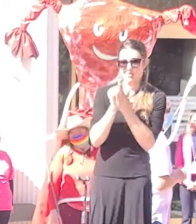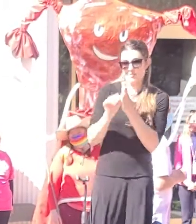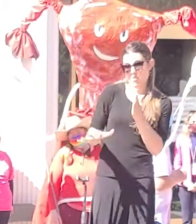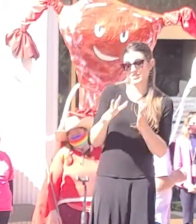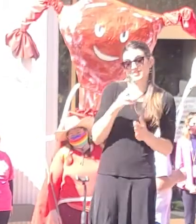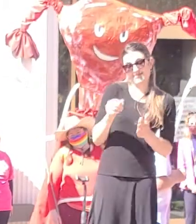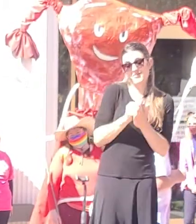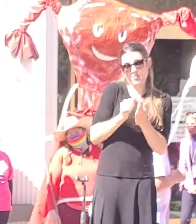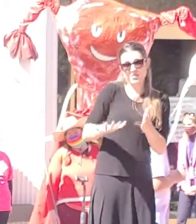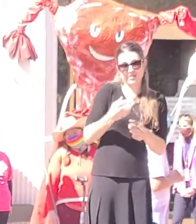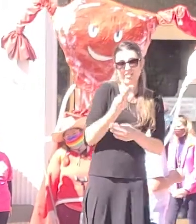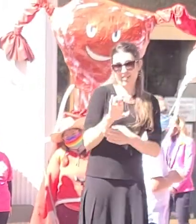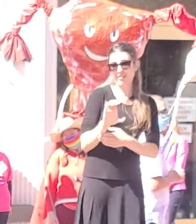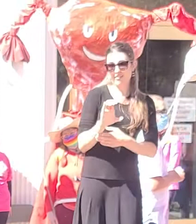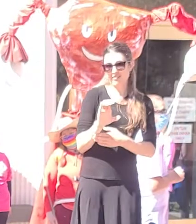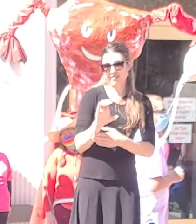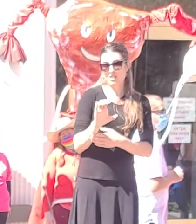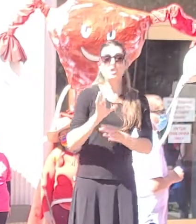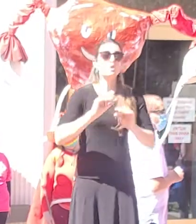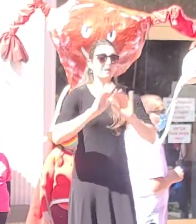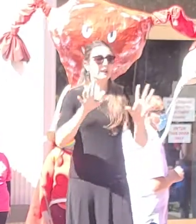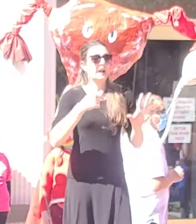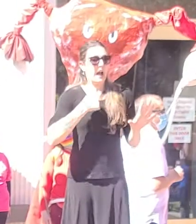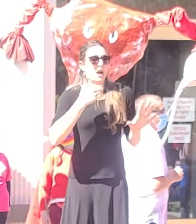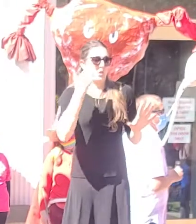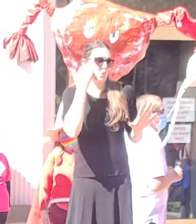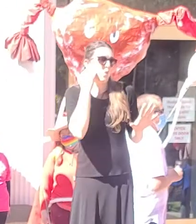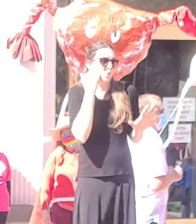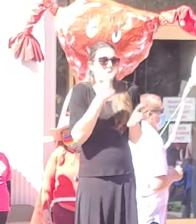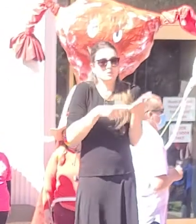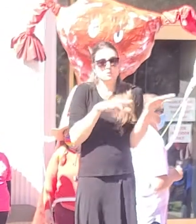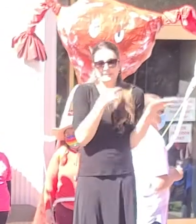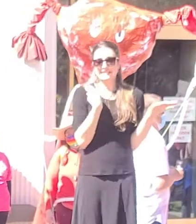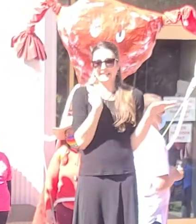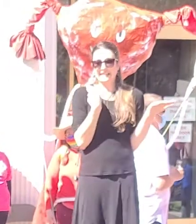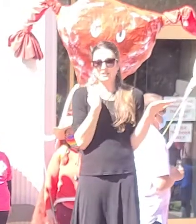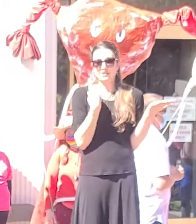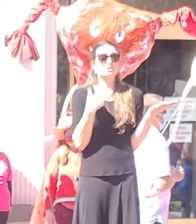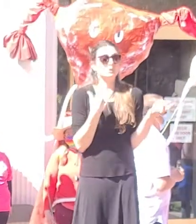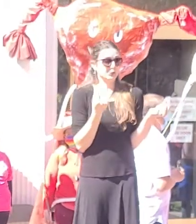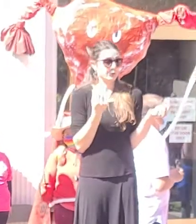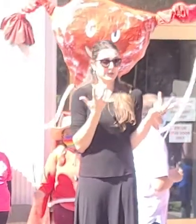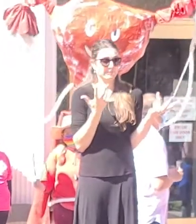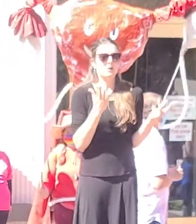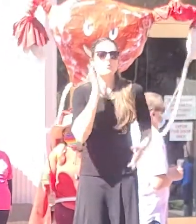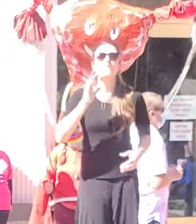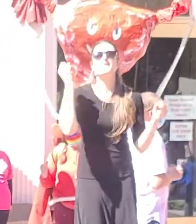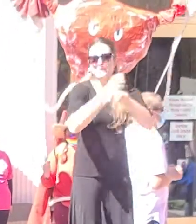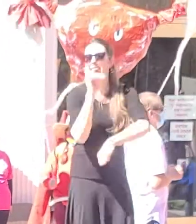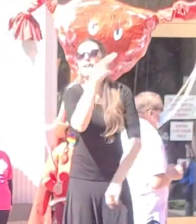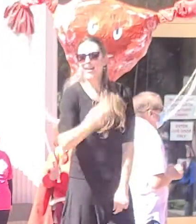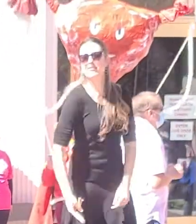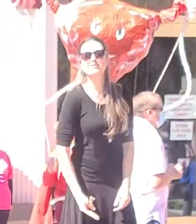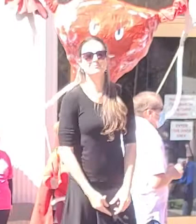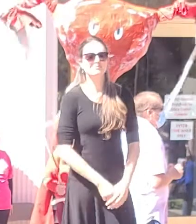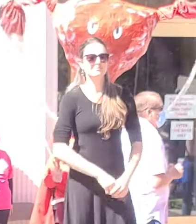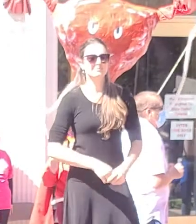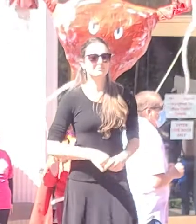very clear, I know what's at stake, and what did I say I would do? I will fight like hell!